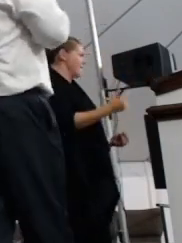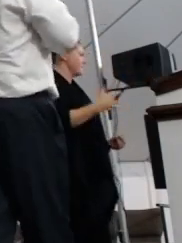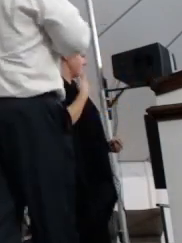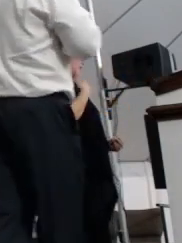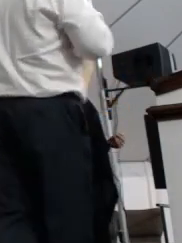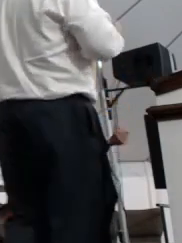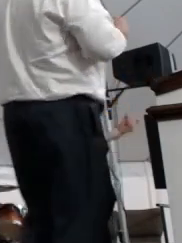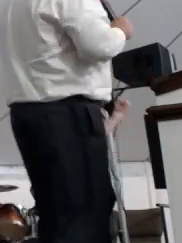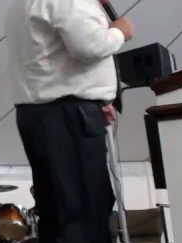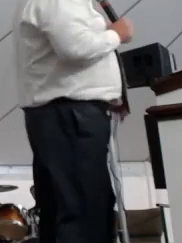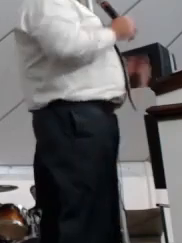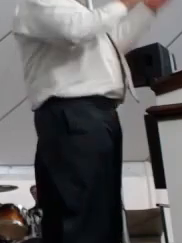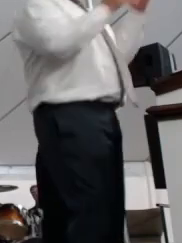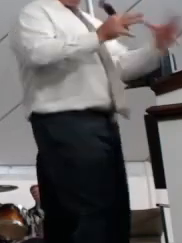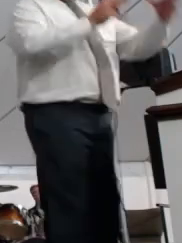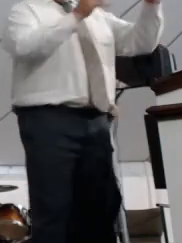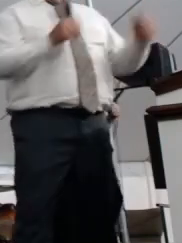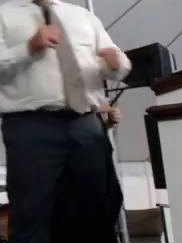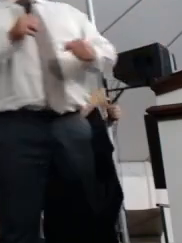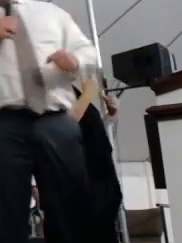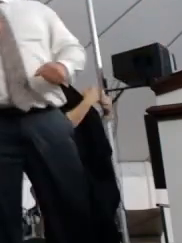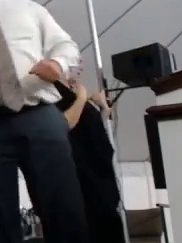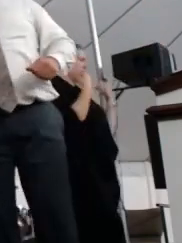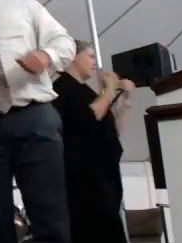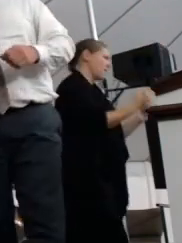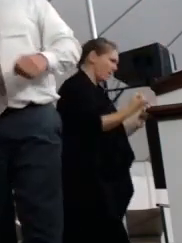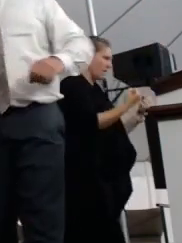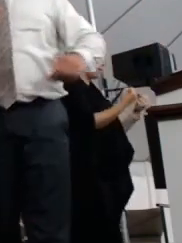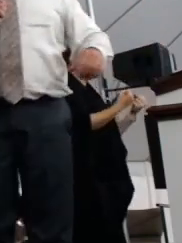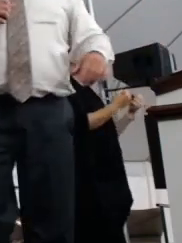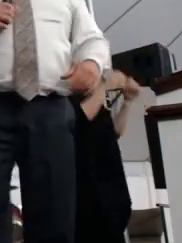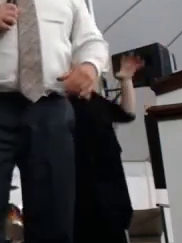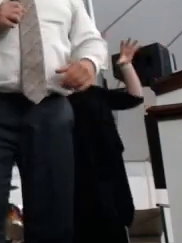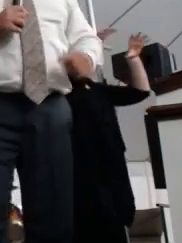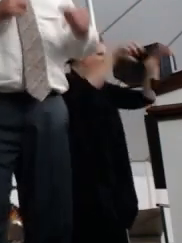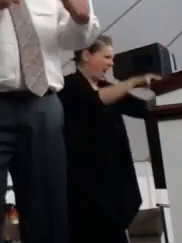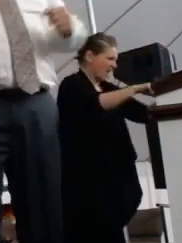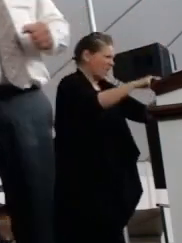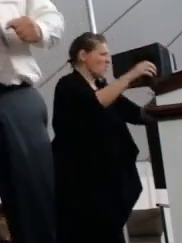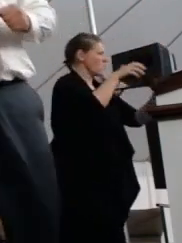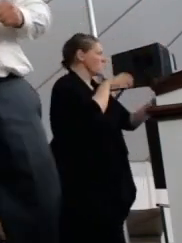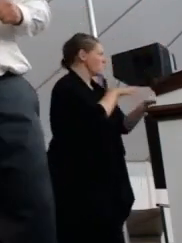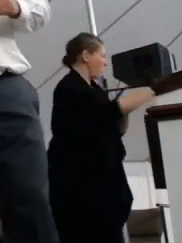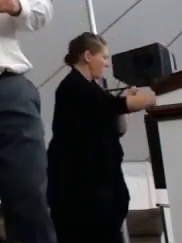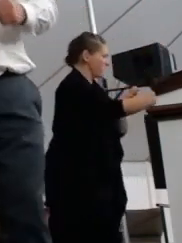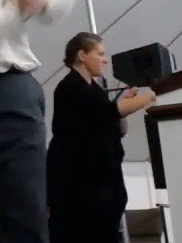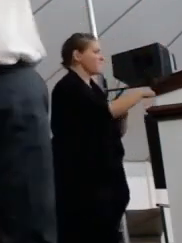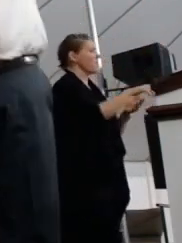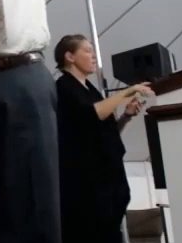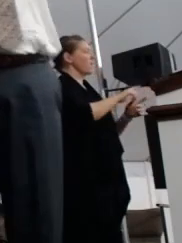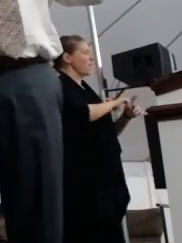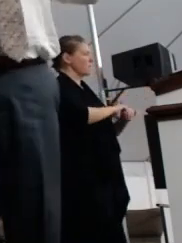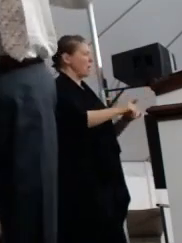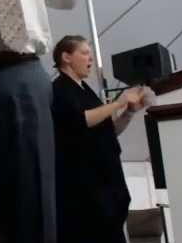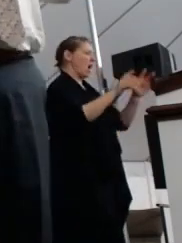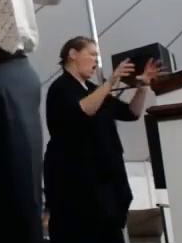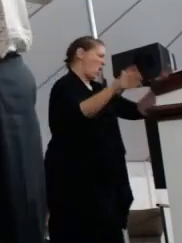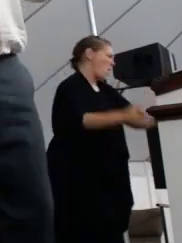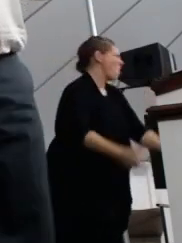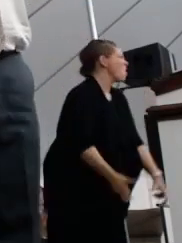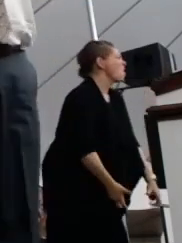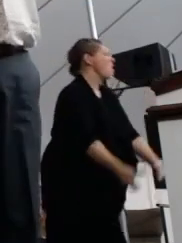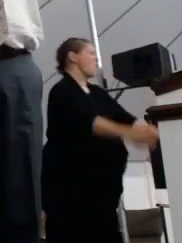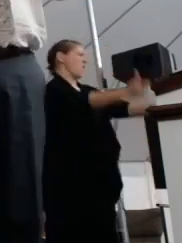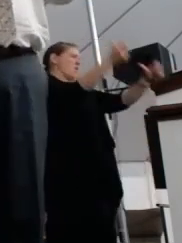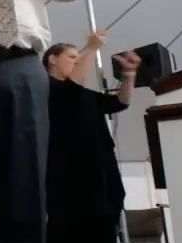finally it stopped and rough hands grabbed her again, but this time the one that grabbed her began to throw her over their